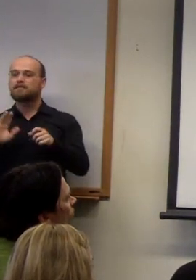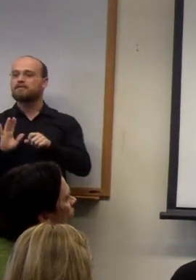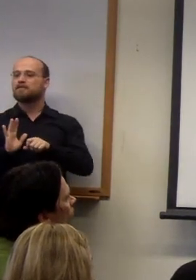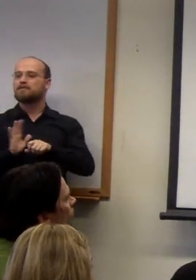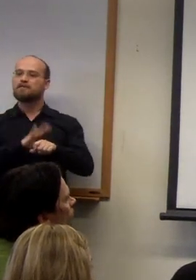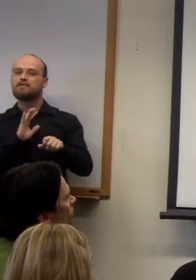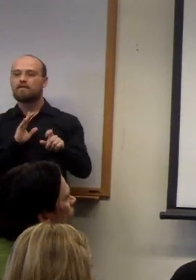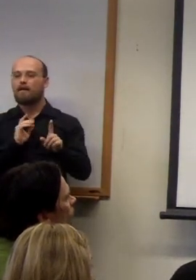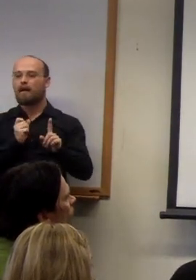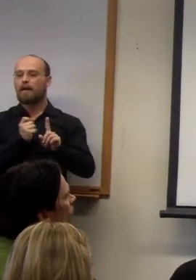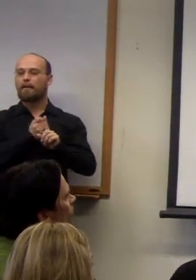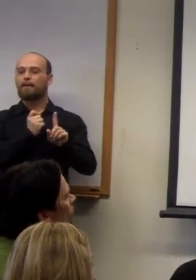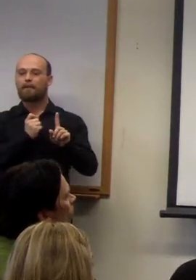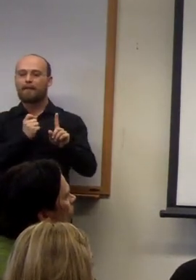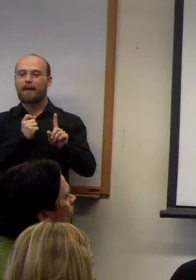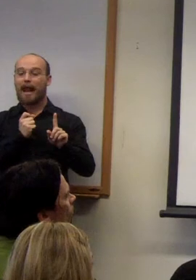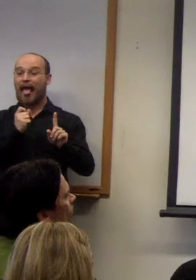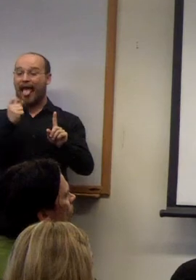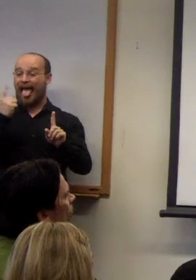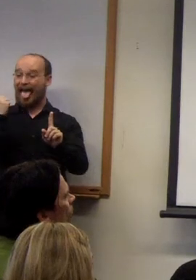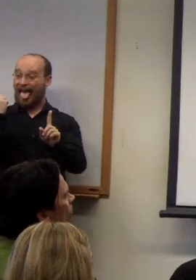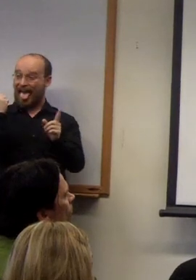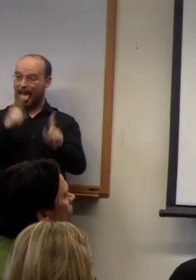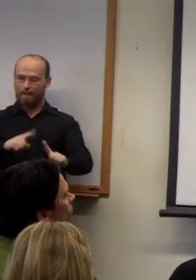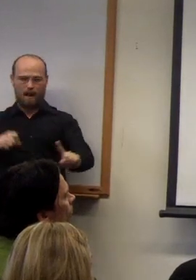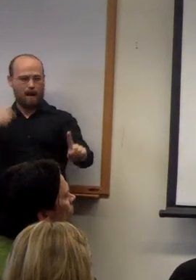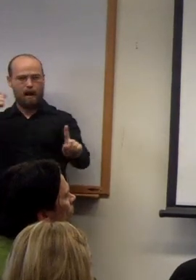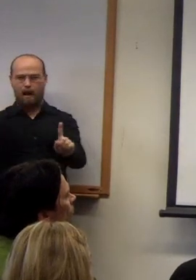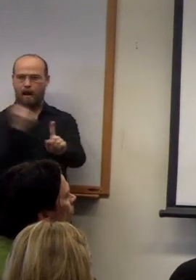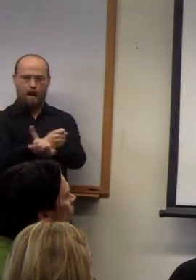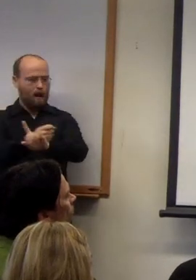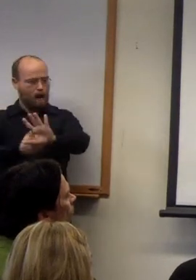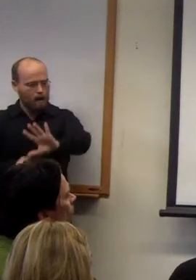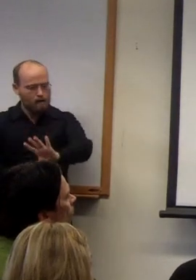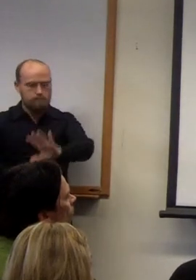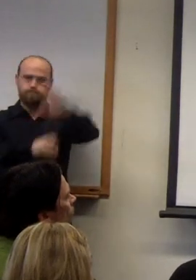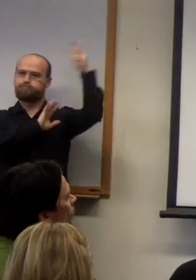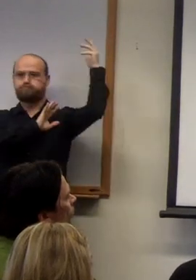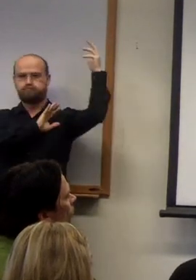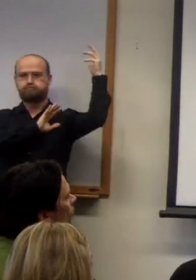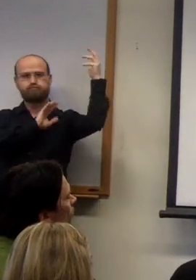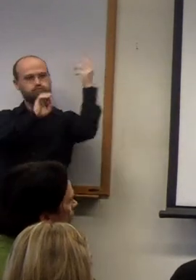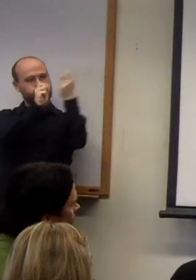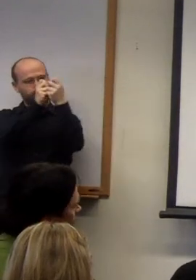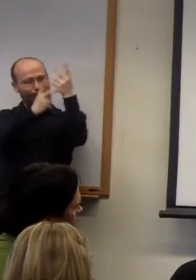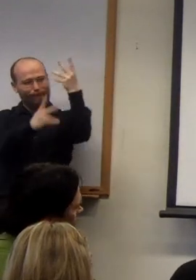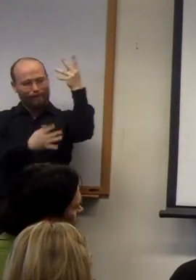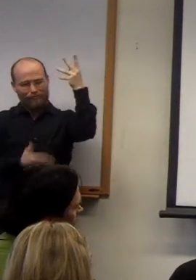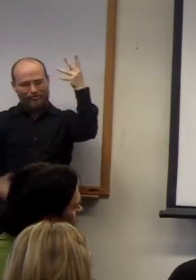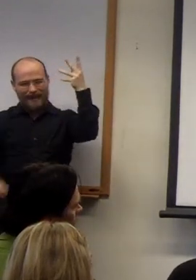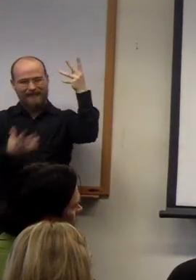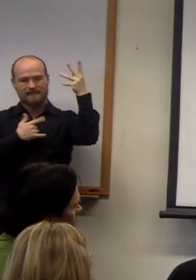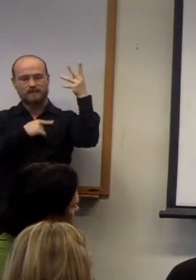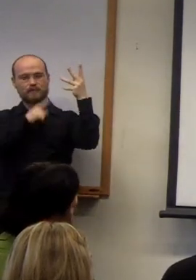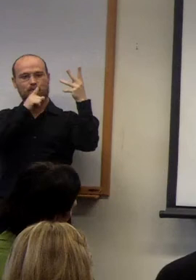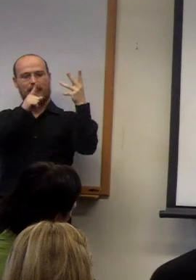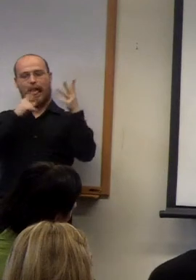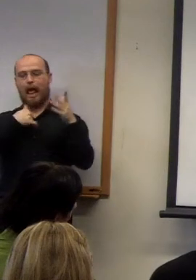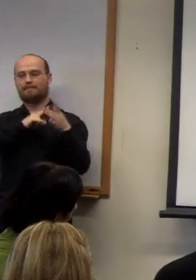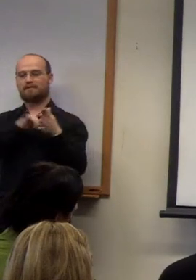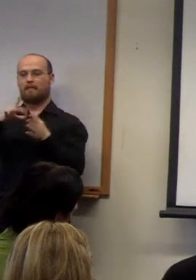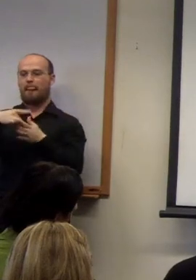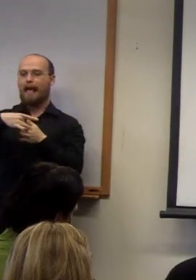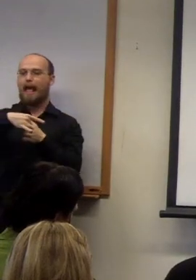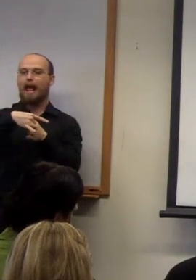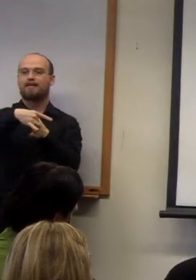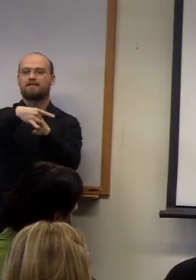of a sudden I hit this bombshell, right? It was just all these things, all these multiple things that somehow fate led me to this path where just